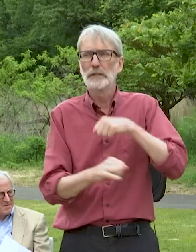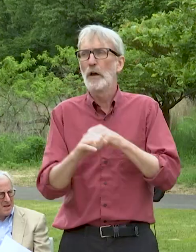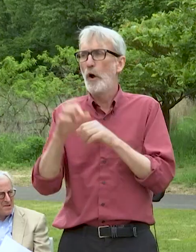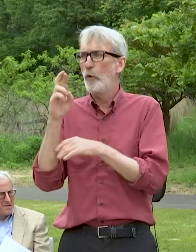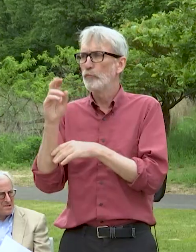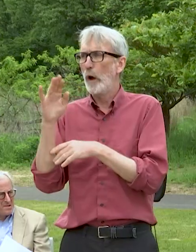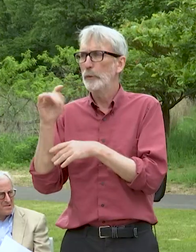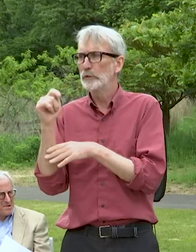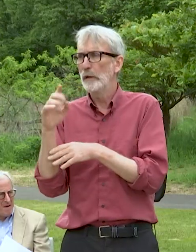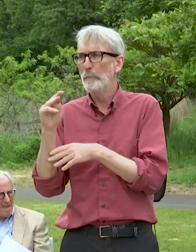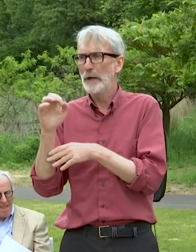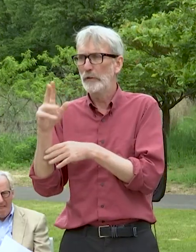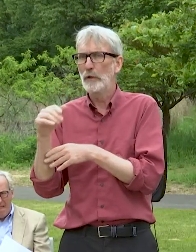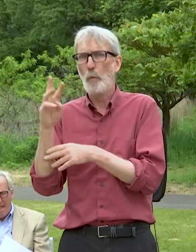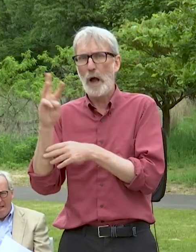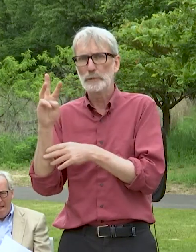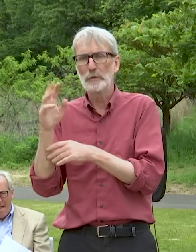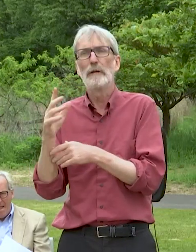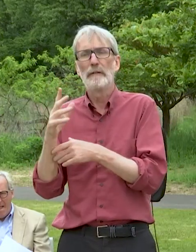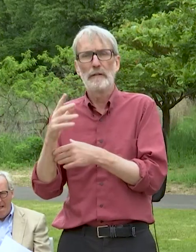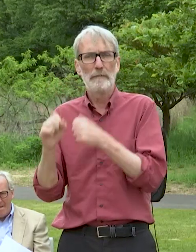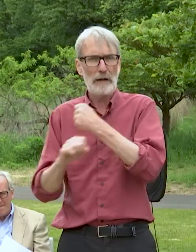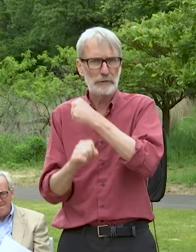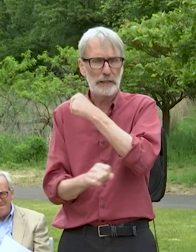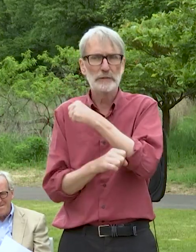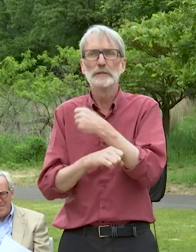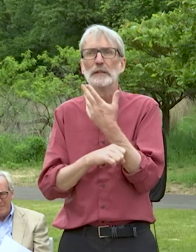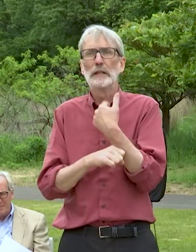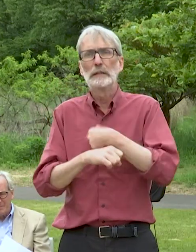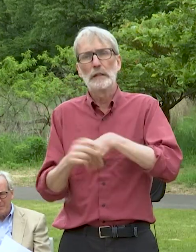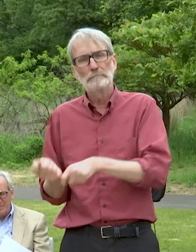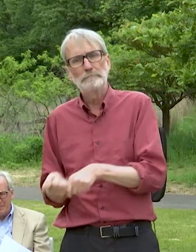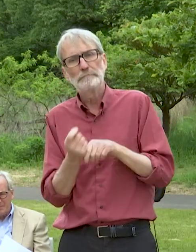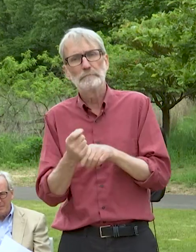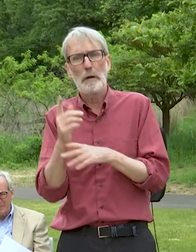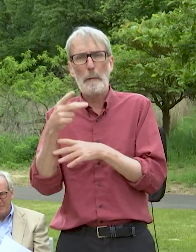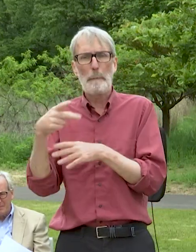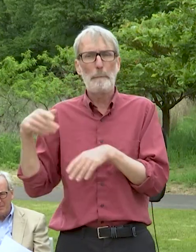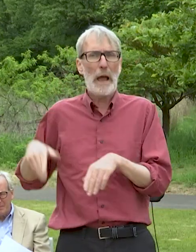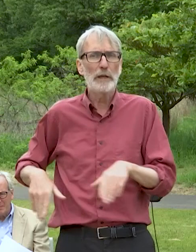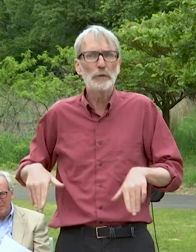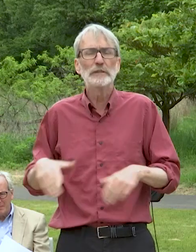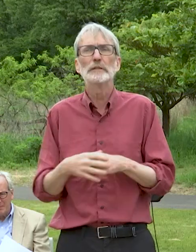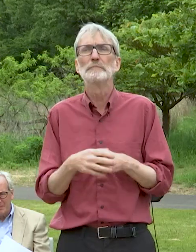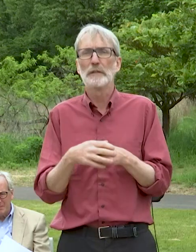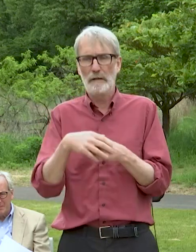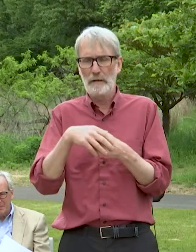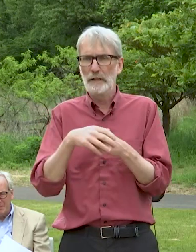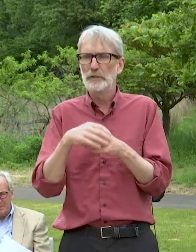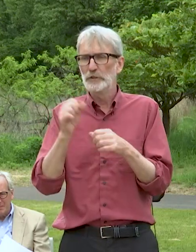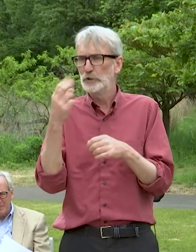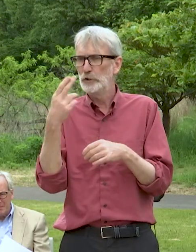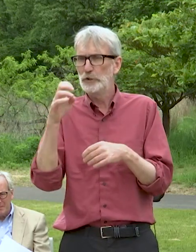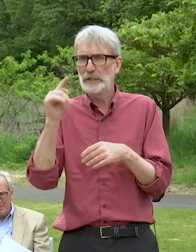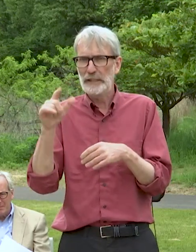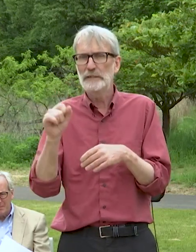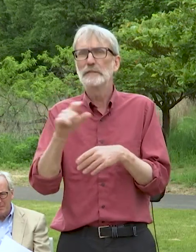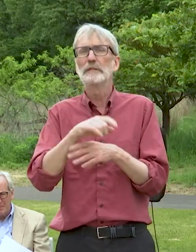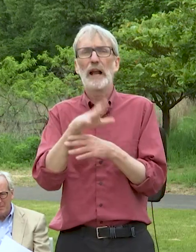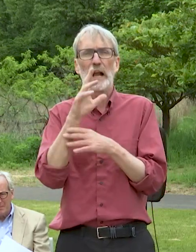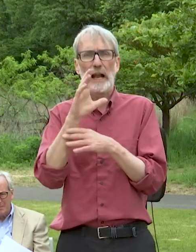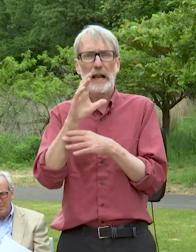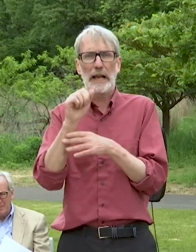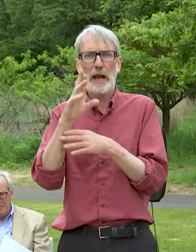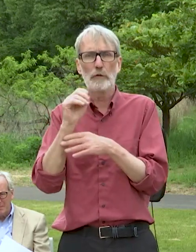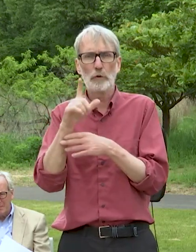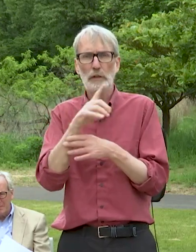Mary Weisbrod Foundation, the Pittsburgh Penguins Foundation, Sheets, Carol and Jerry Katz,